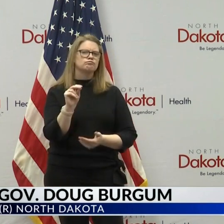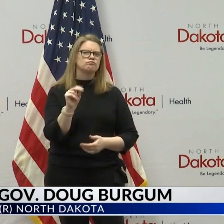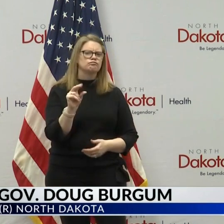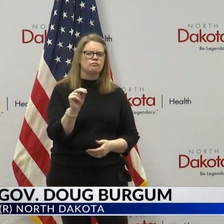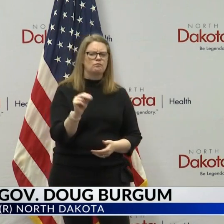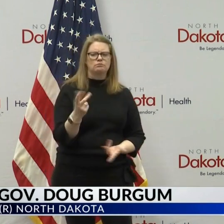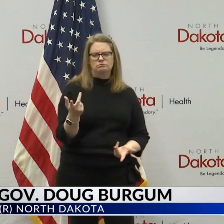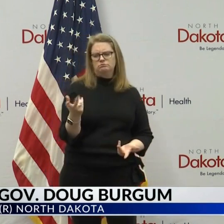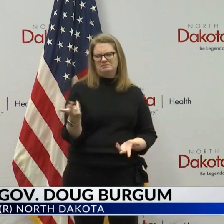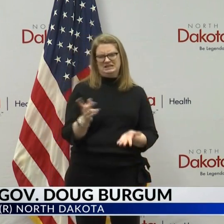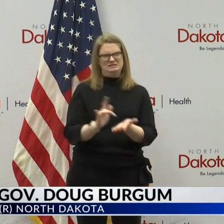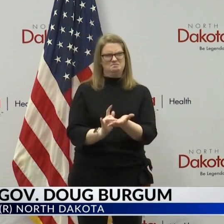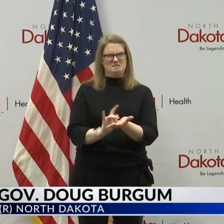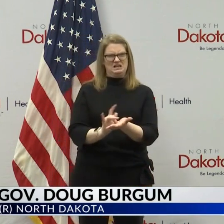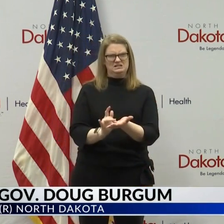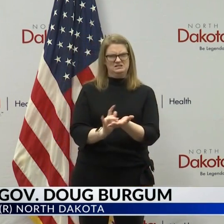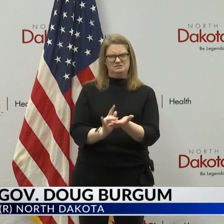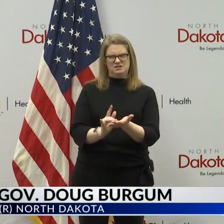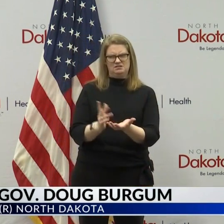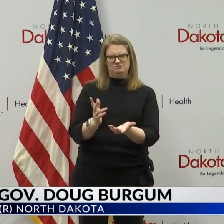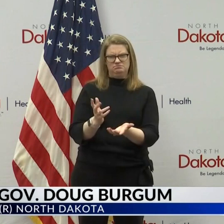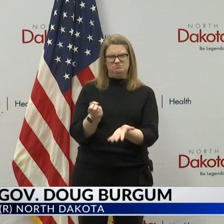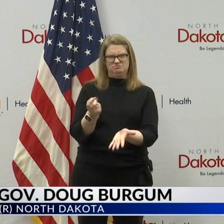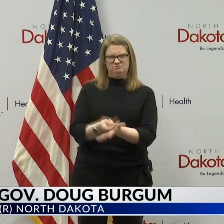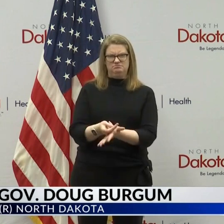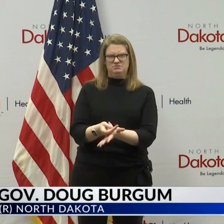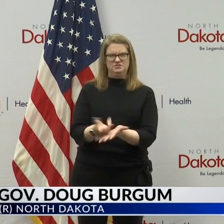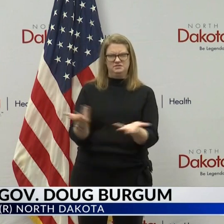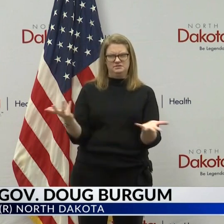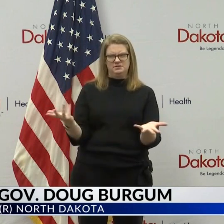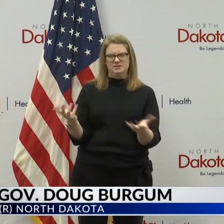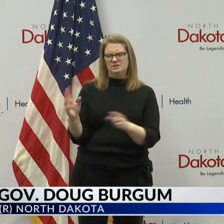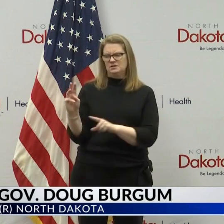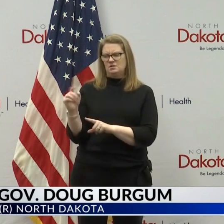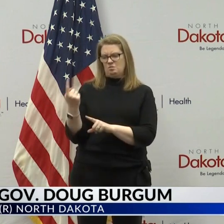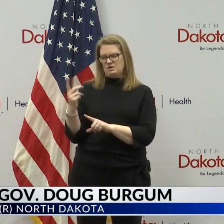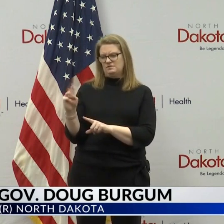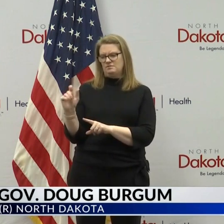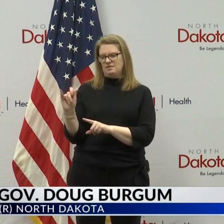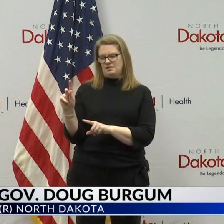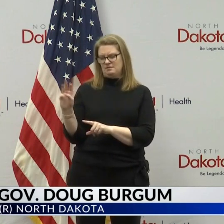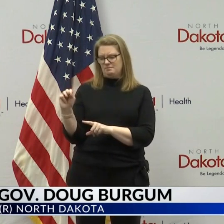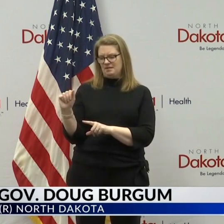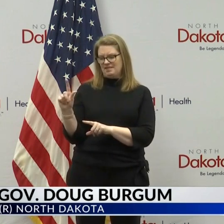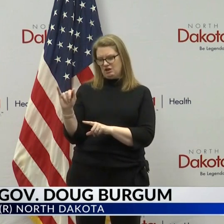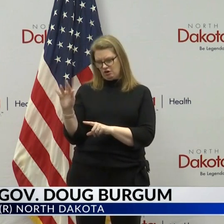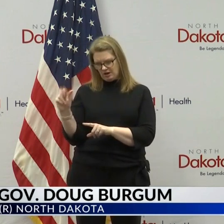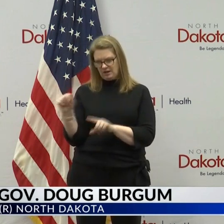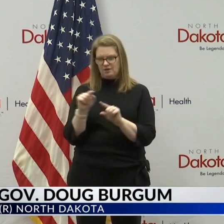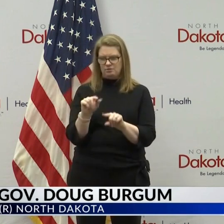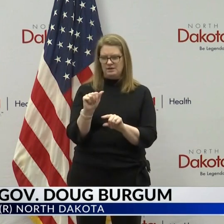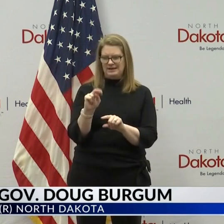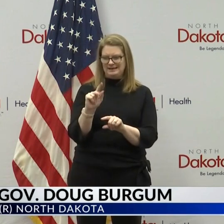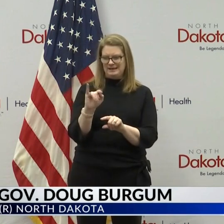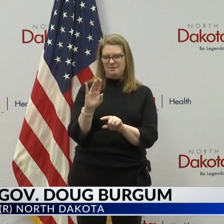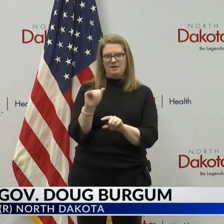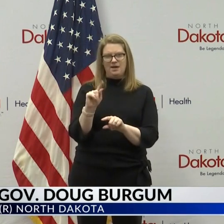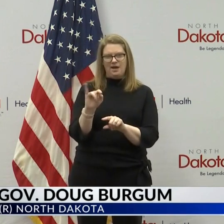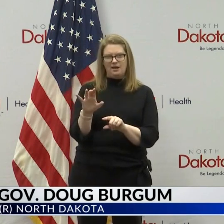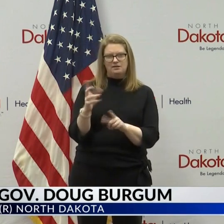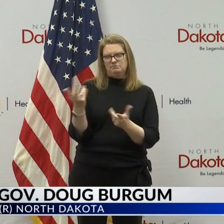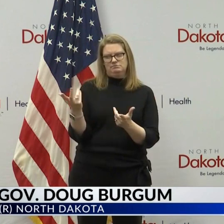proven. I mean, these drugs are authorized drugs, one for malaria, the other one is an antibiotic. Antibiotics typically are